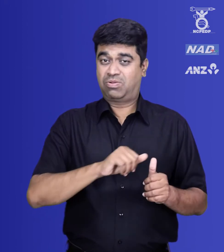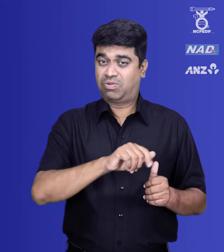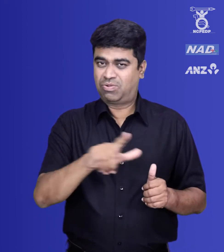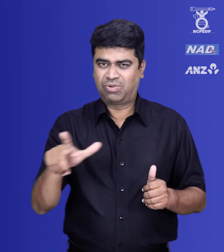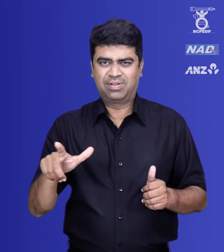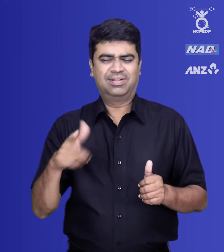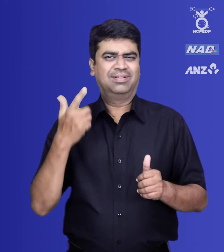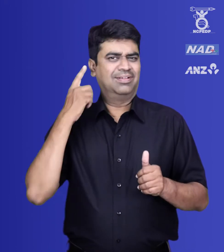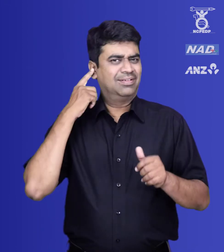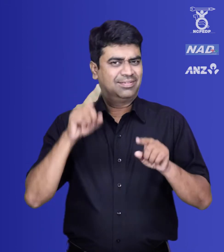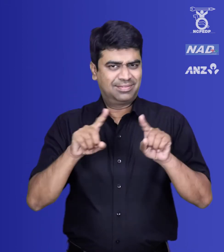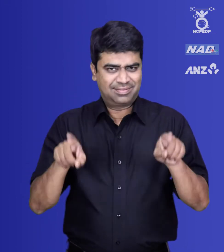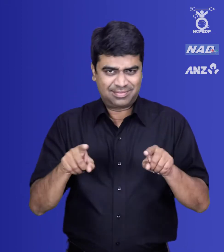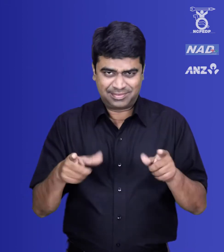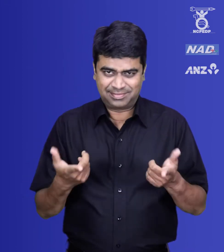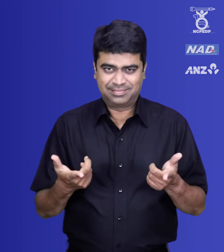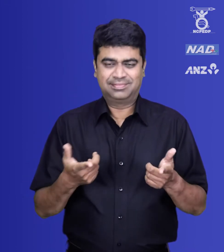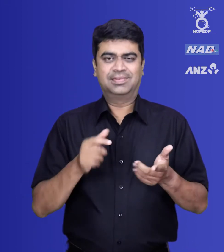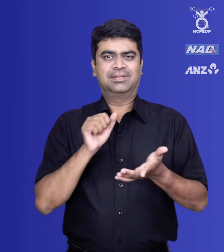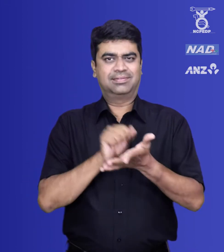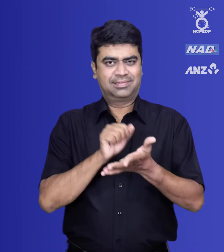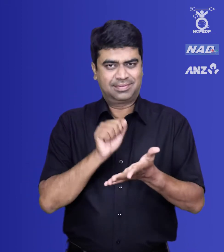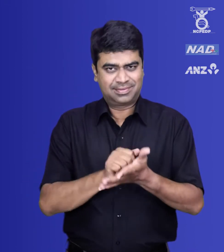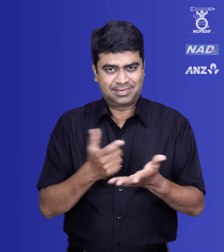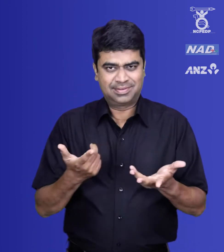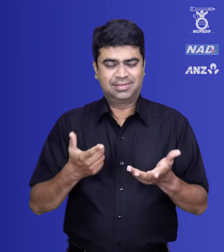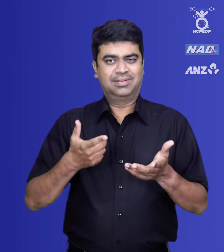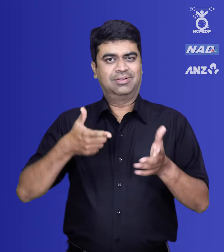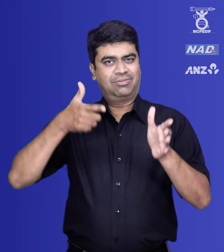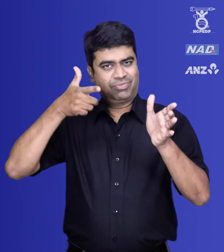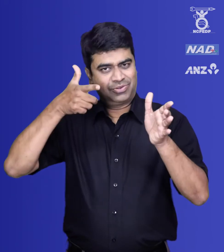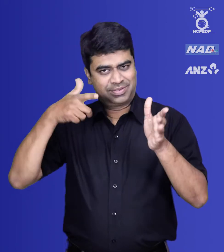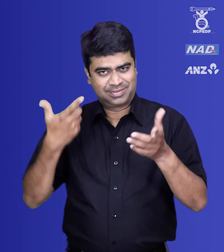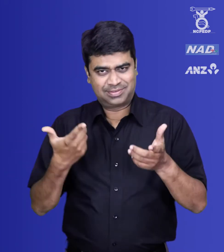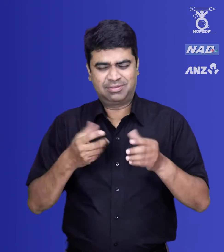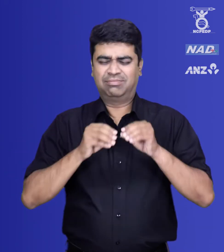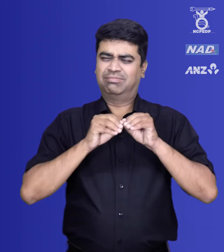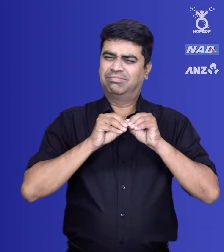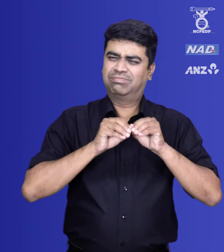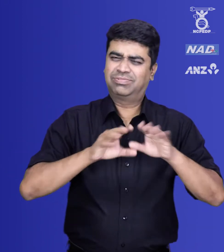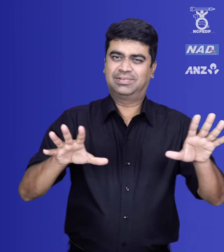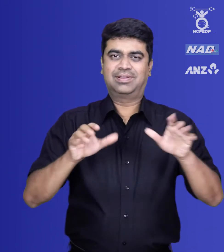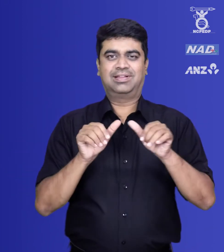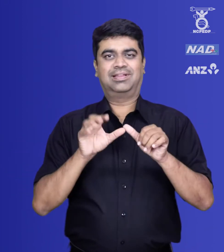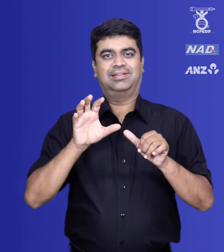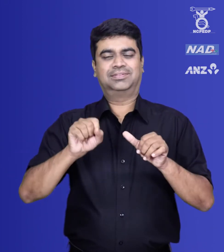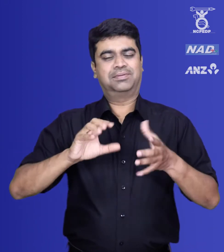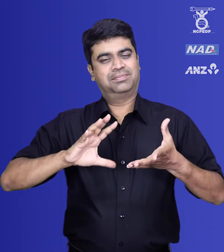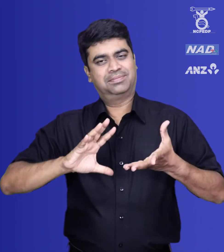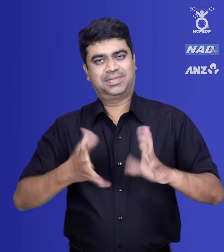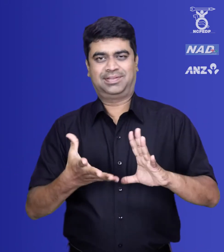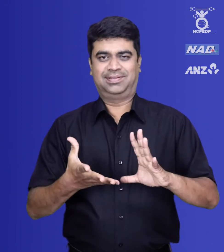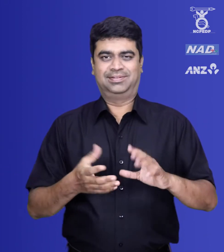all contents available in audio, print and electronic media are in accessible